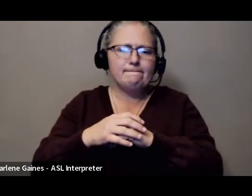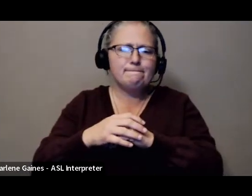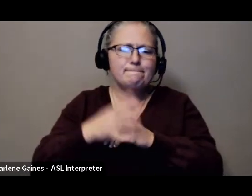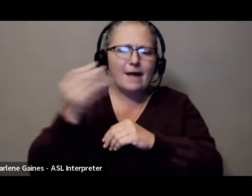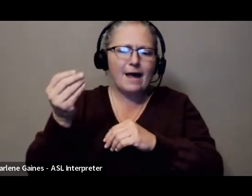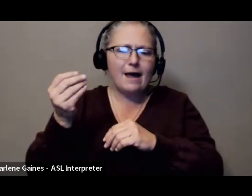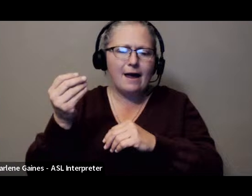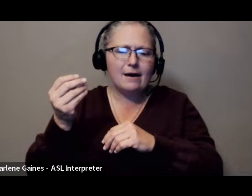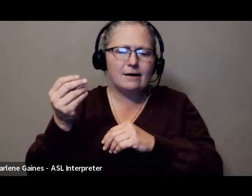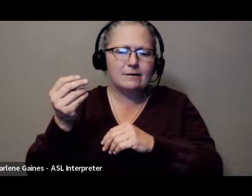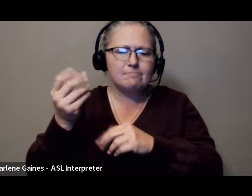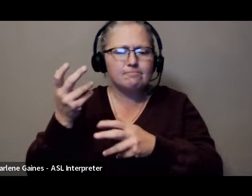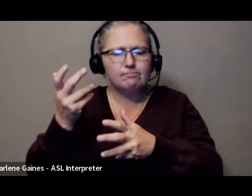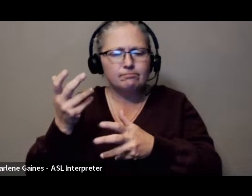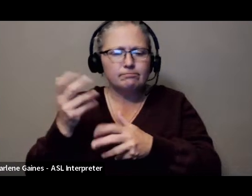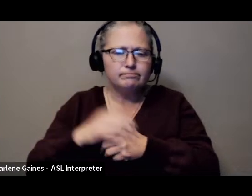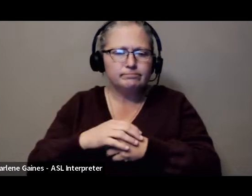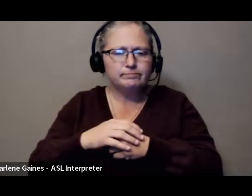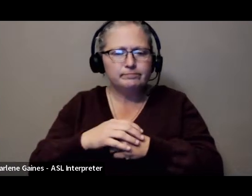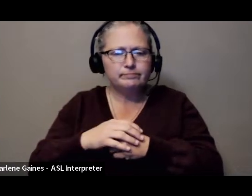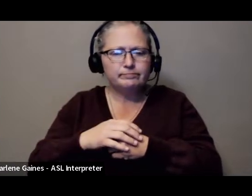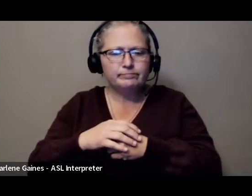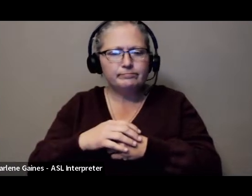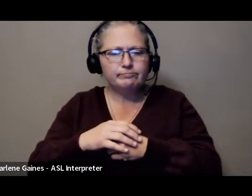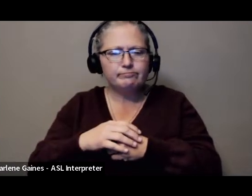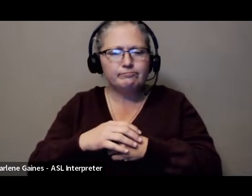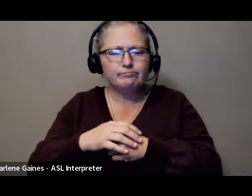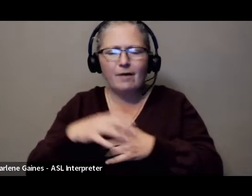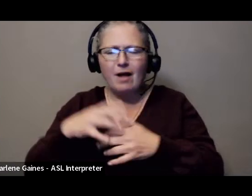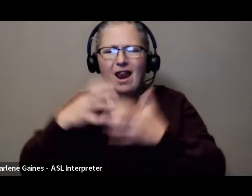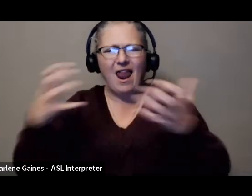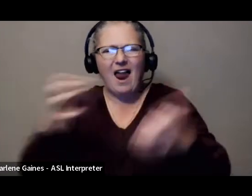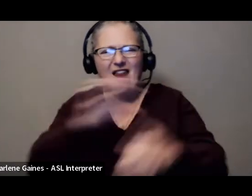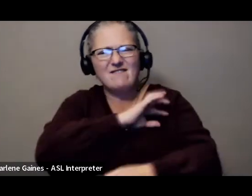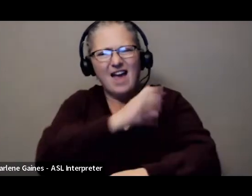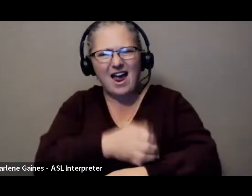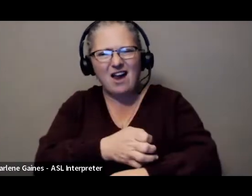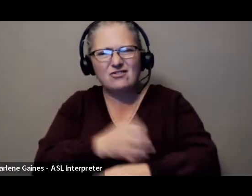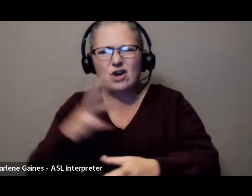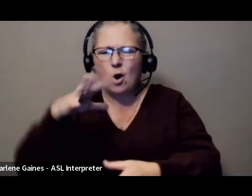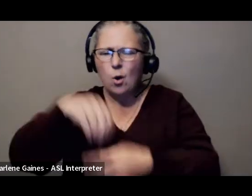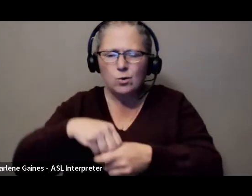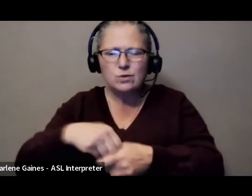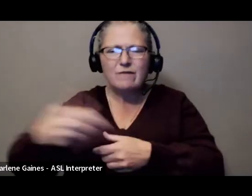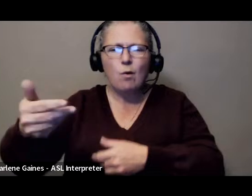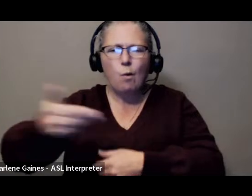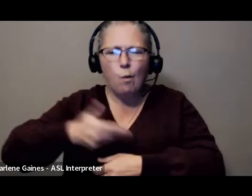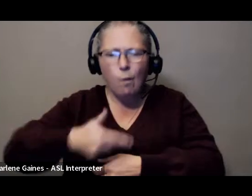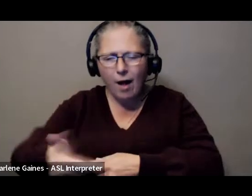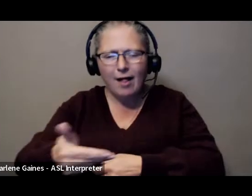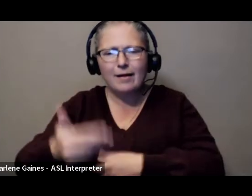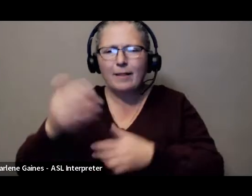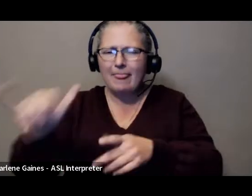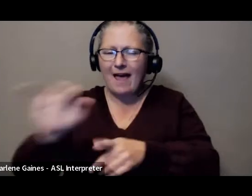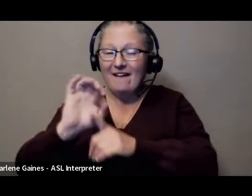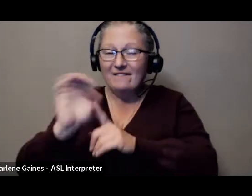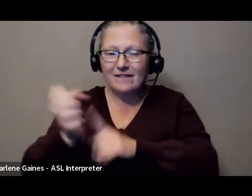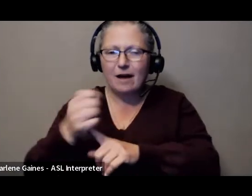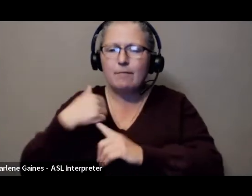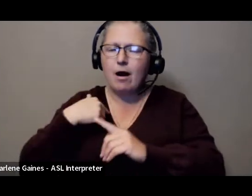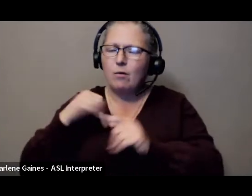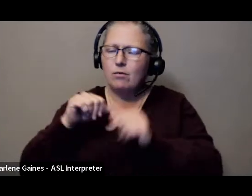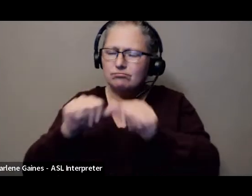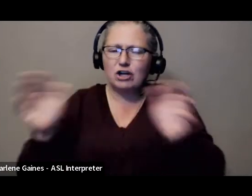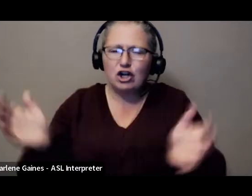and how energetic, inclusive, welcoming that environment was. And I want to continue to